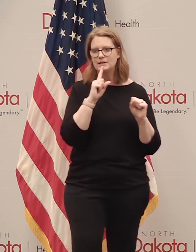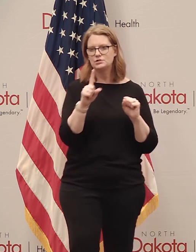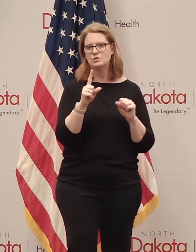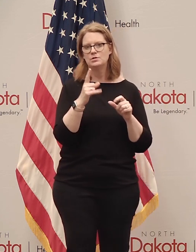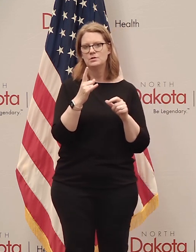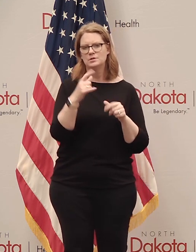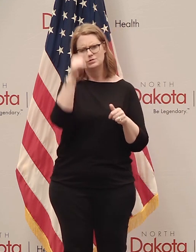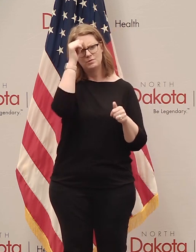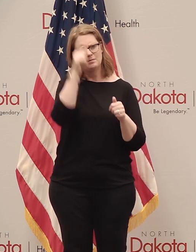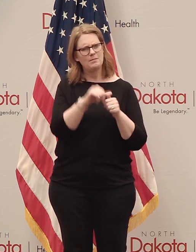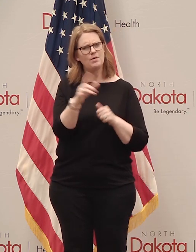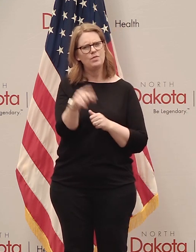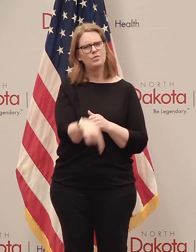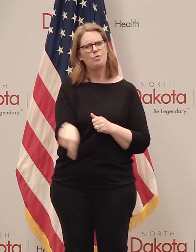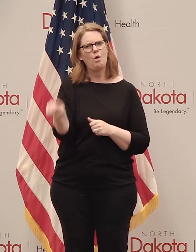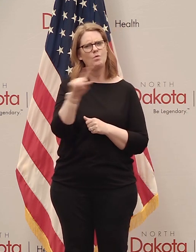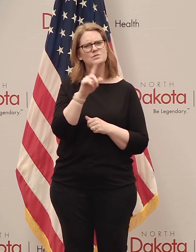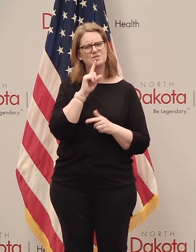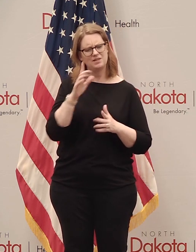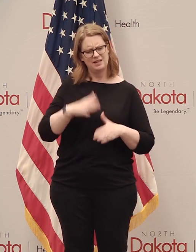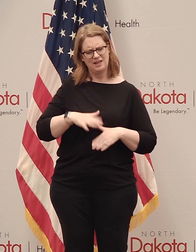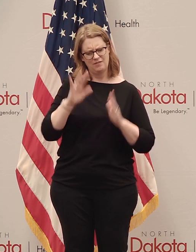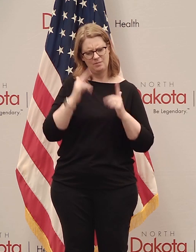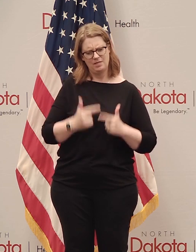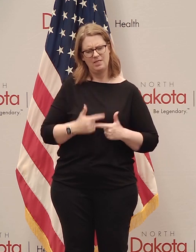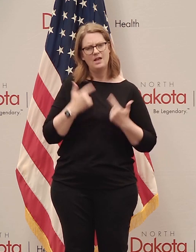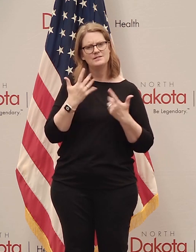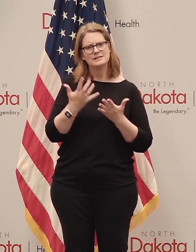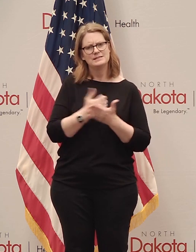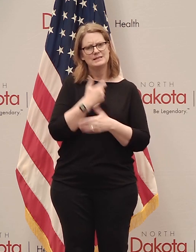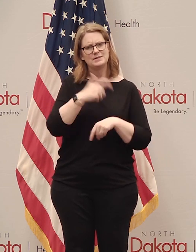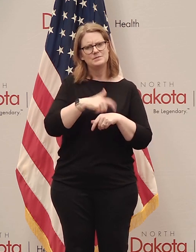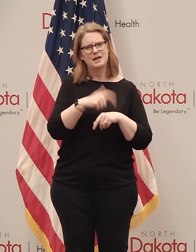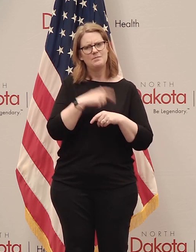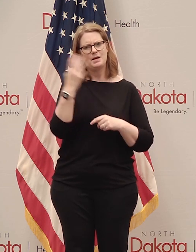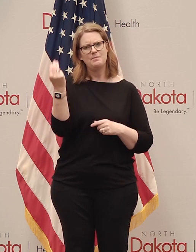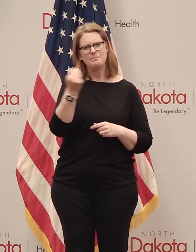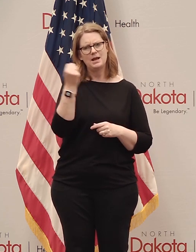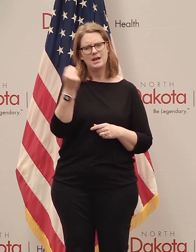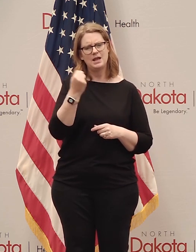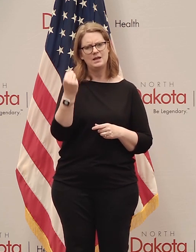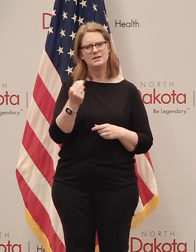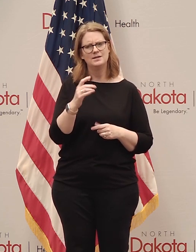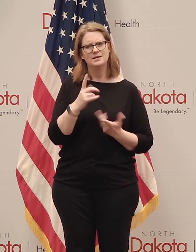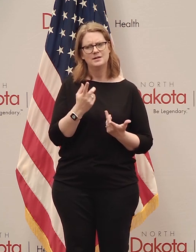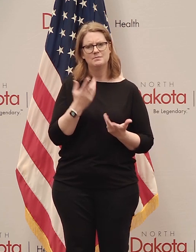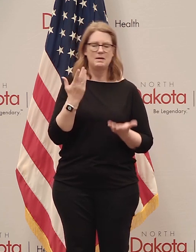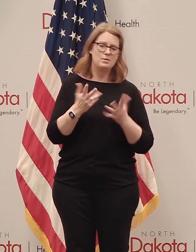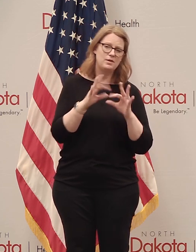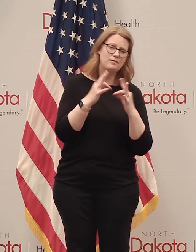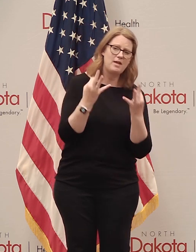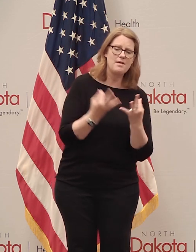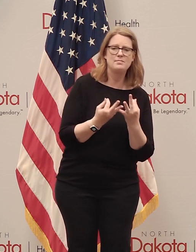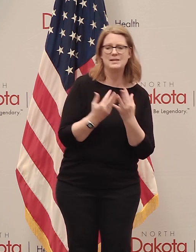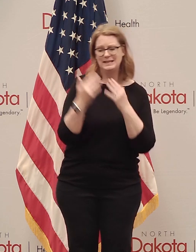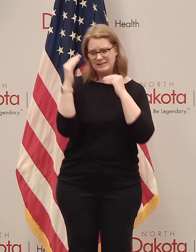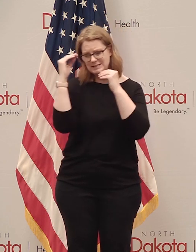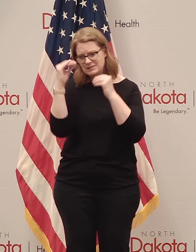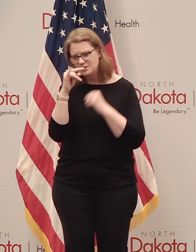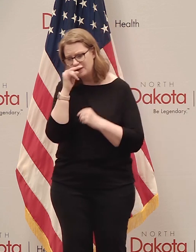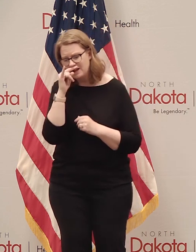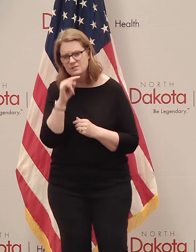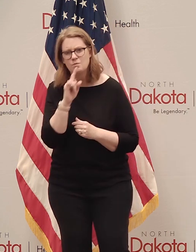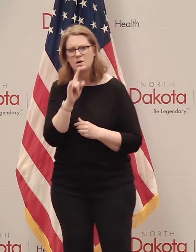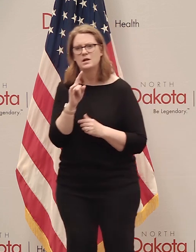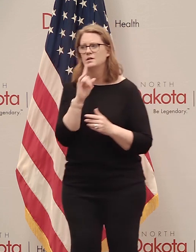those that gave the ultimate sacrifice. Take time on Monday, even if you don't attend an event, maybe with your family, teach your kids what the